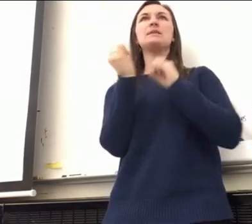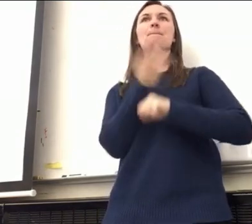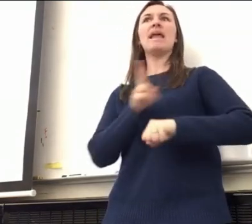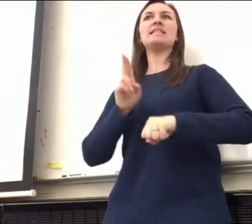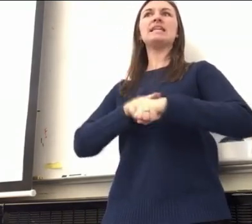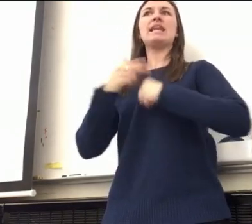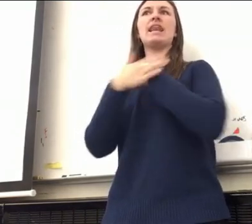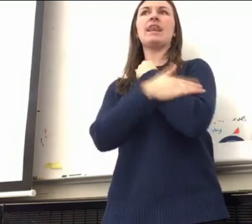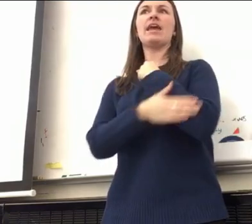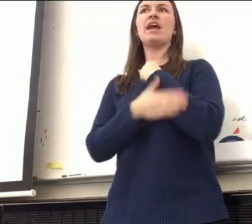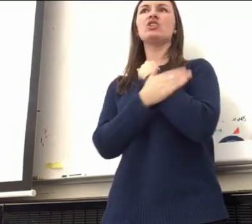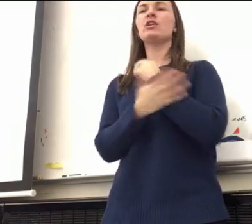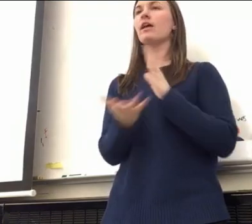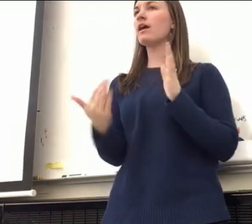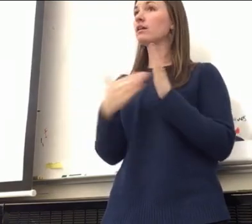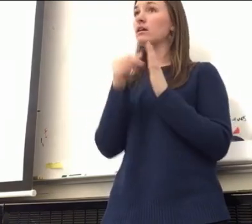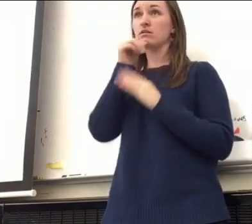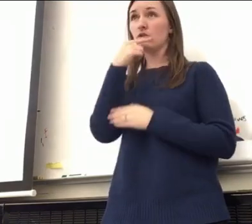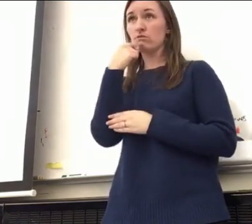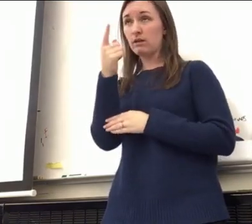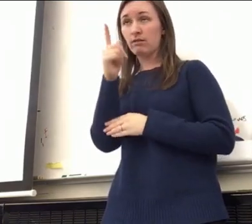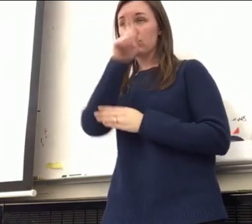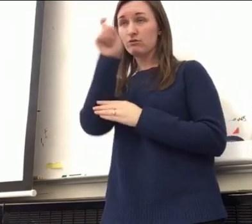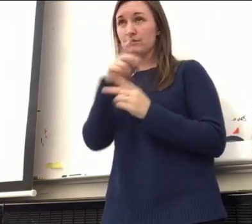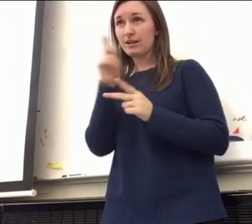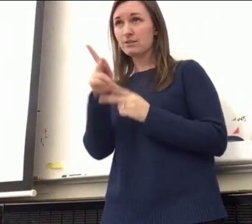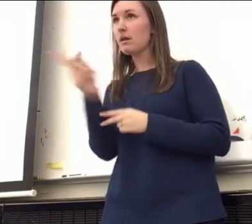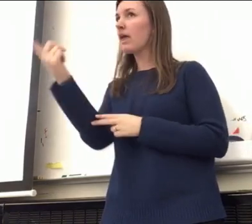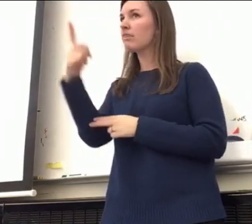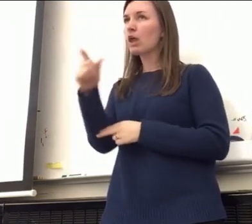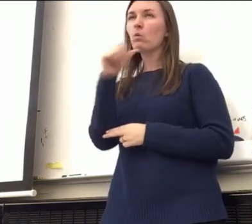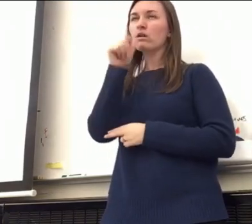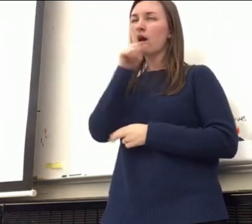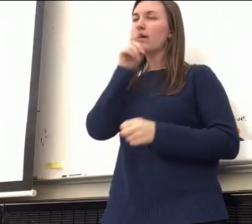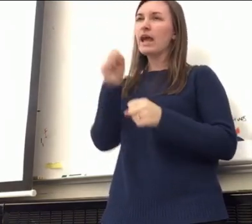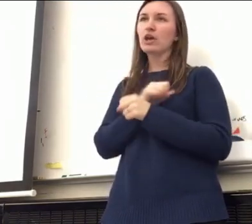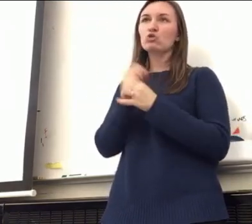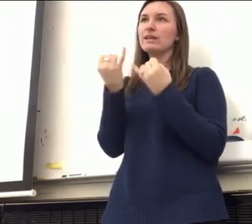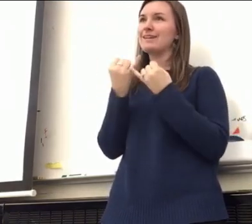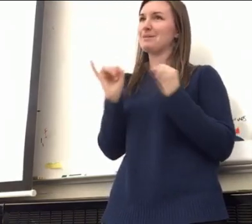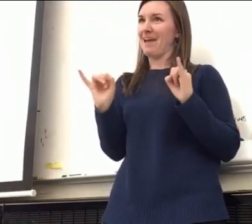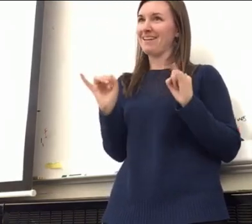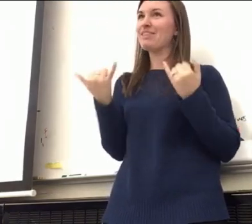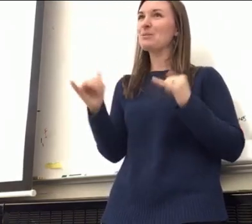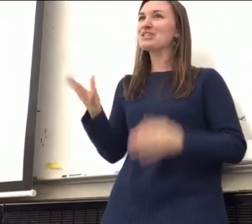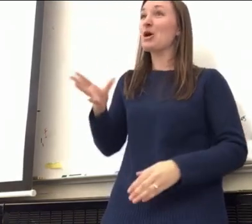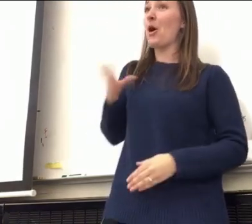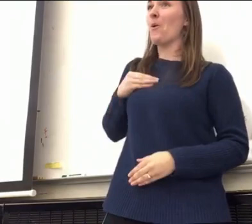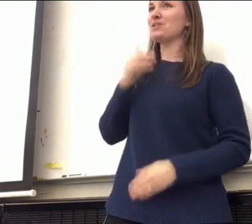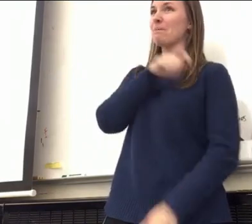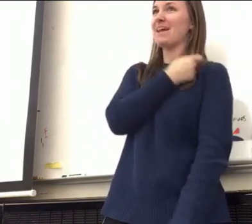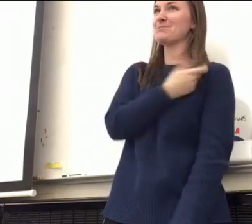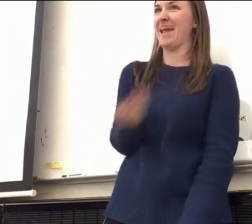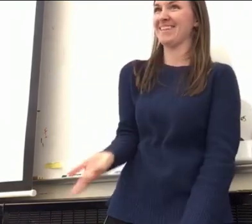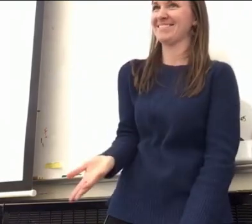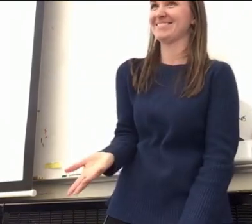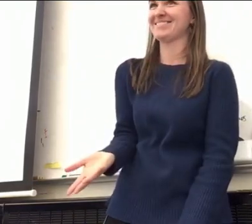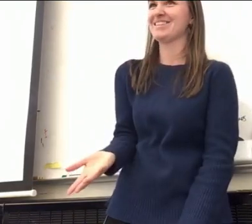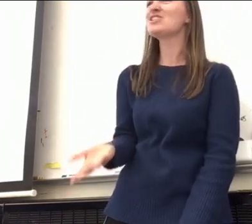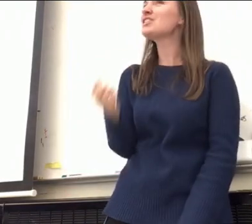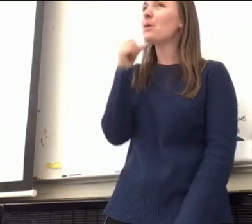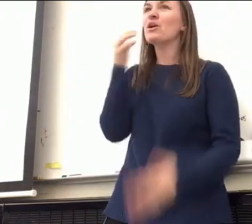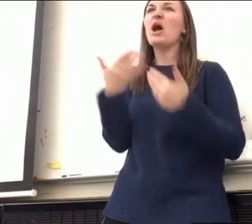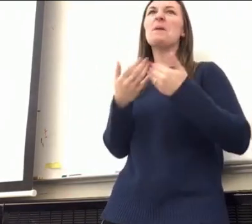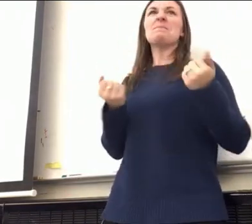And again, don't tell this to a Texan. They were not an independent nation. They were still owned by Spain. Okay? But they're going to